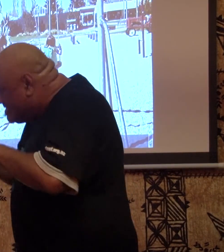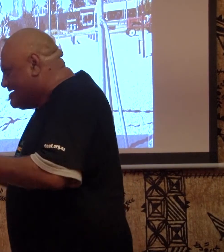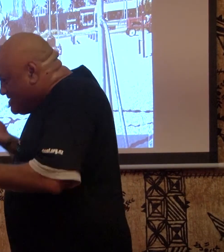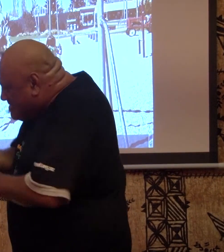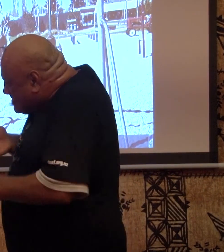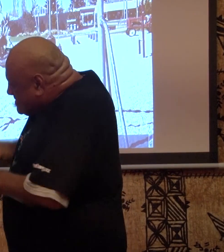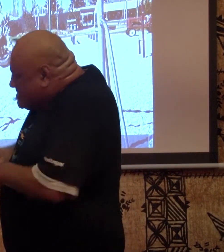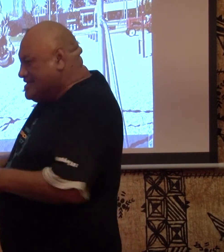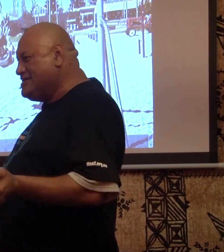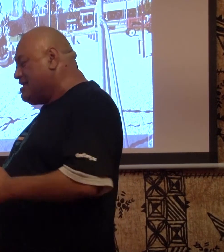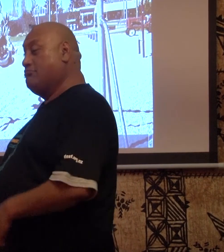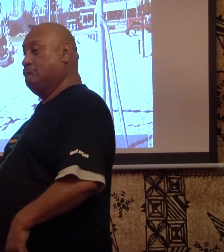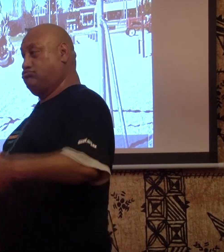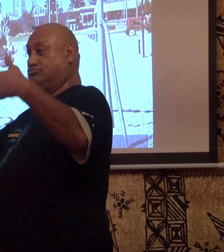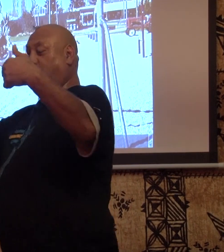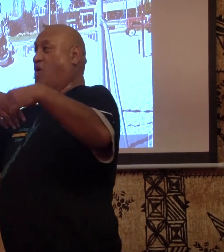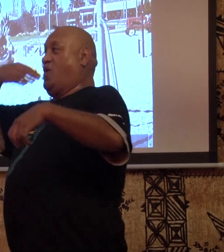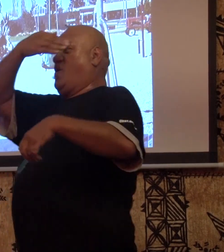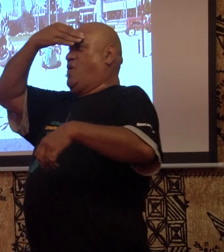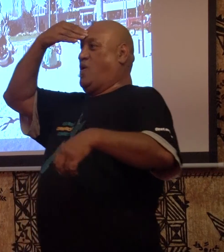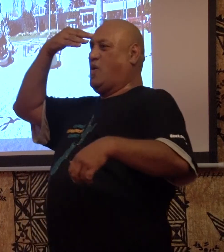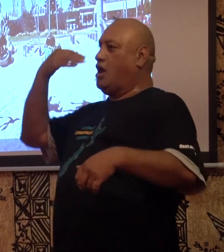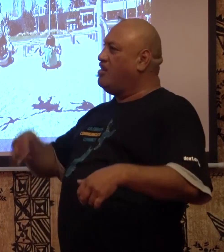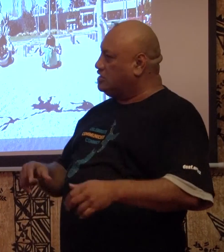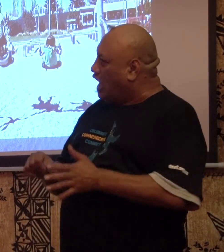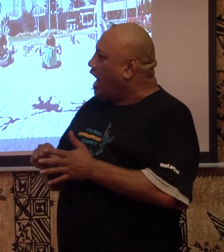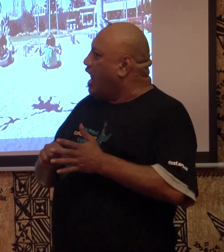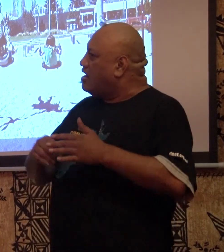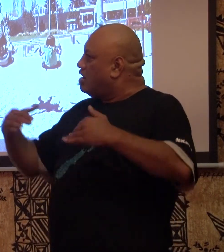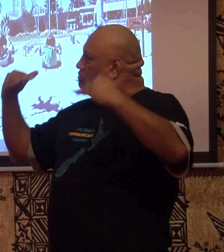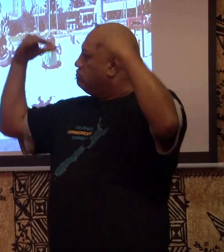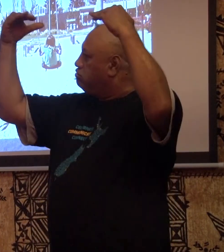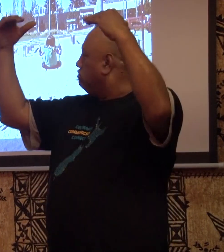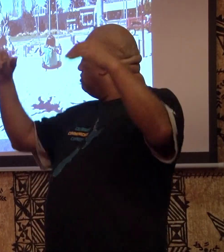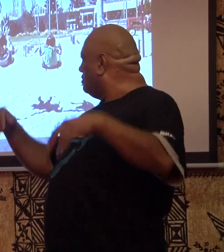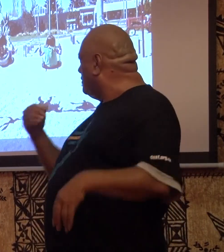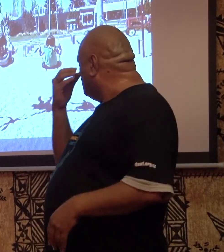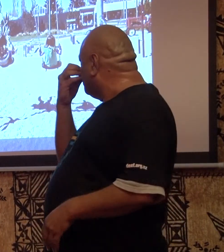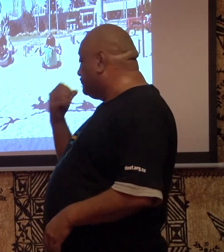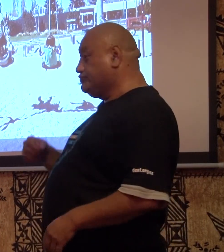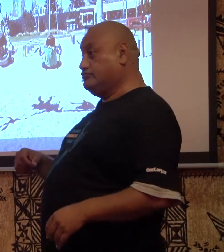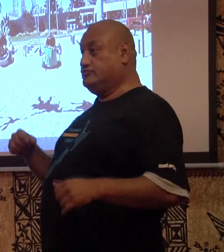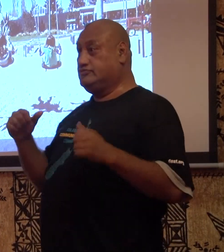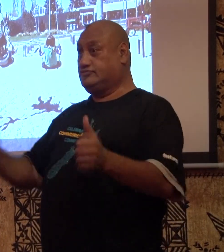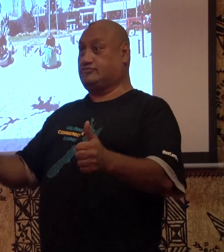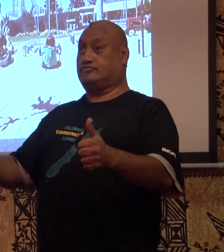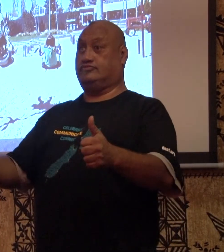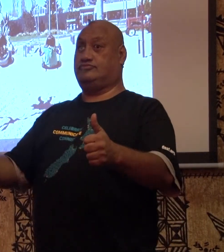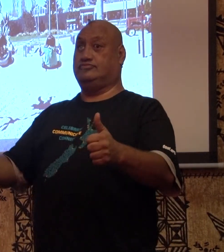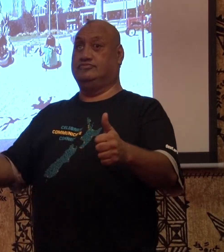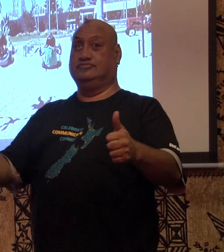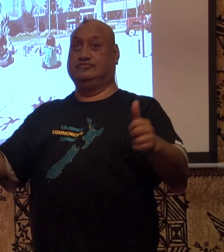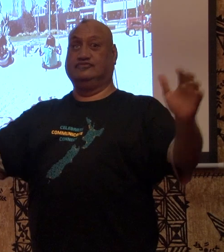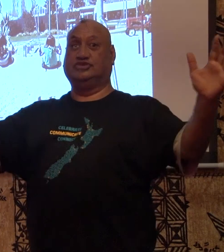That was pretty hard. But I worked really, really hard. And I passed my first year of Bachelor of Applied Social